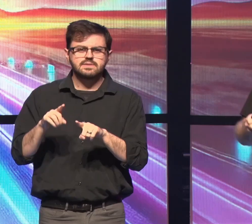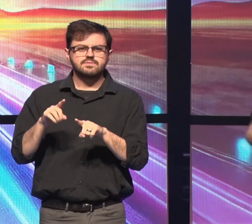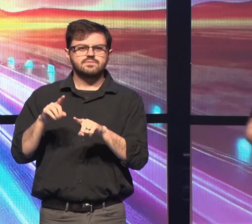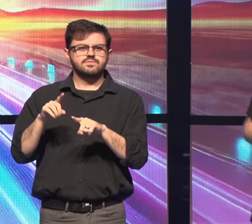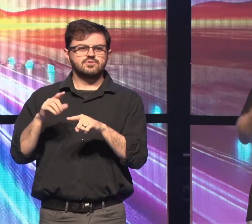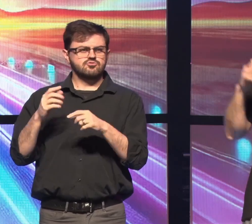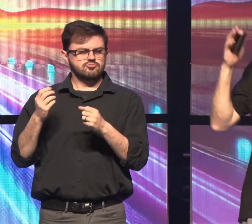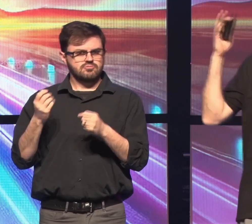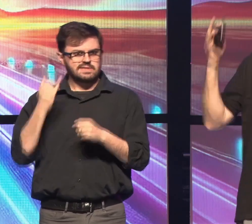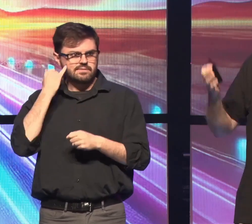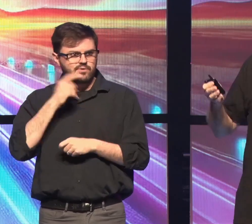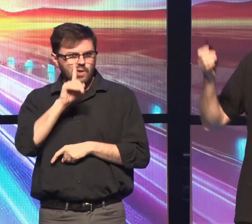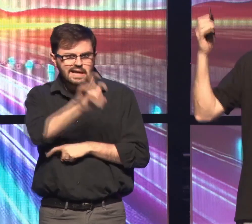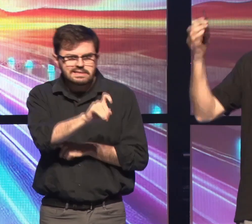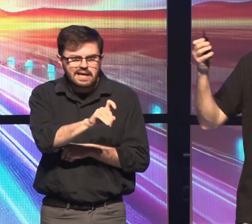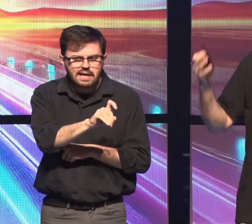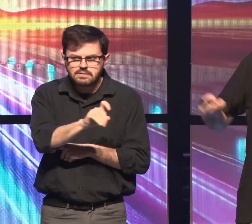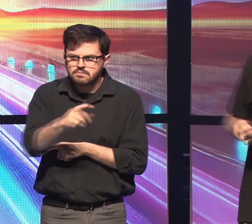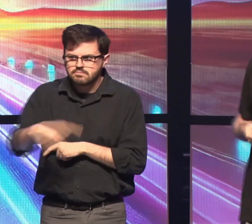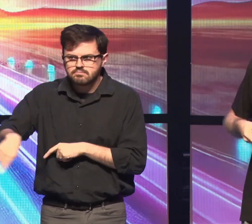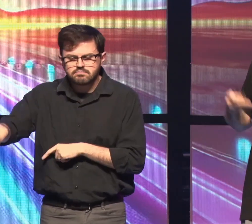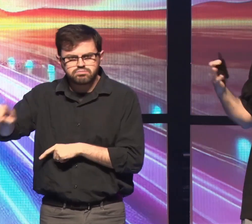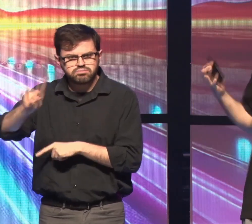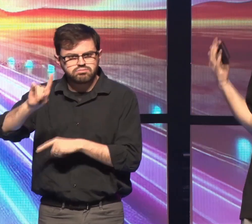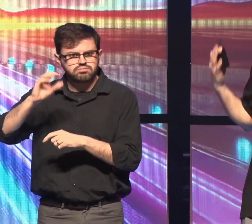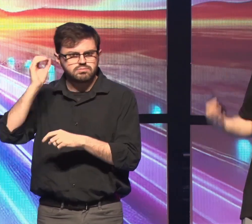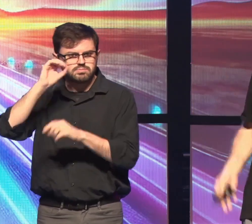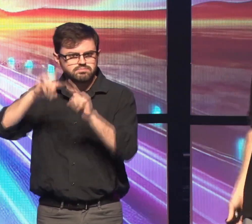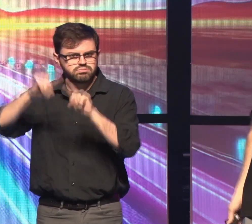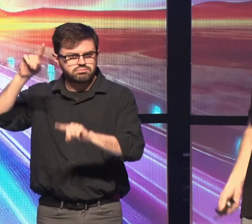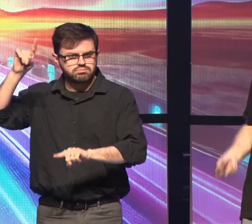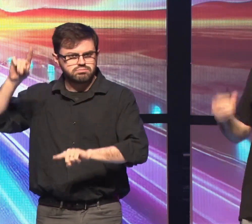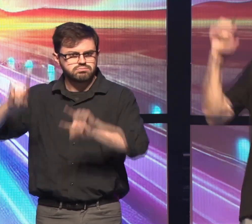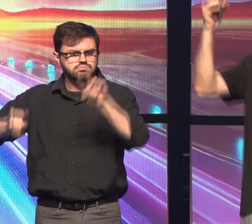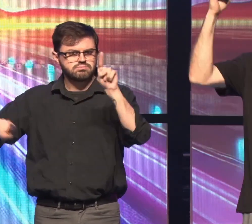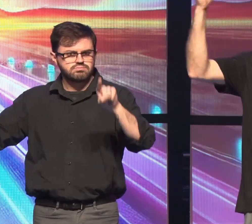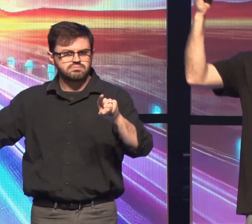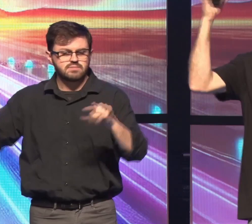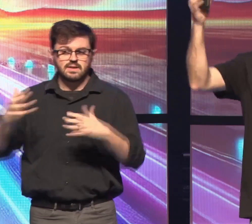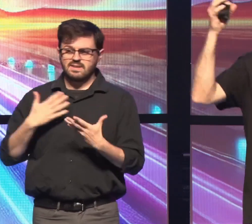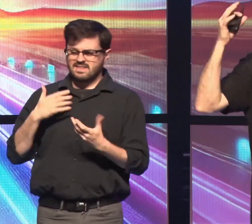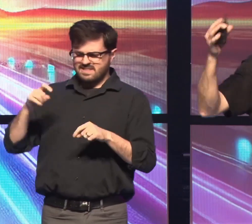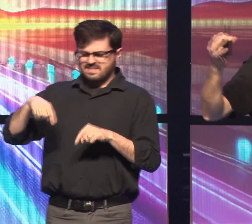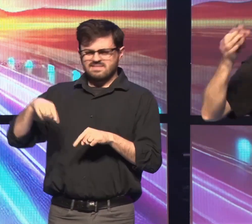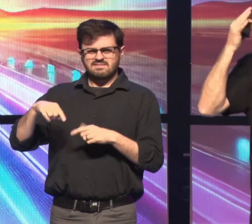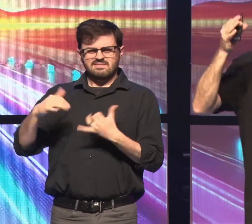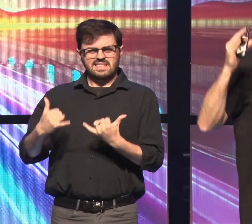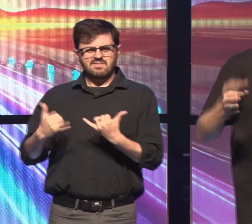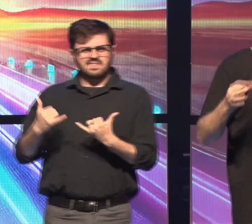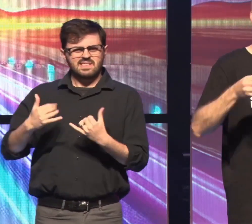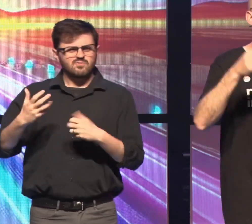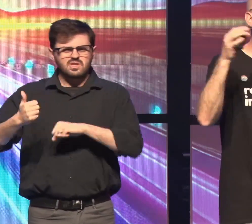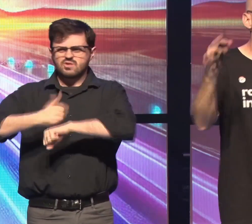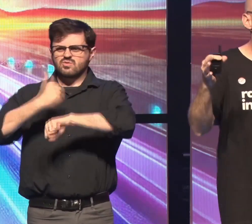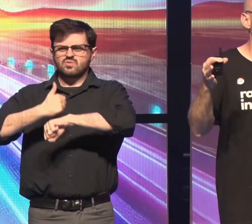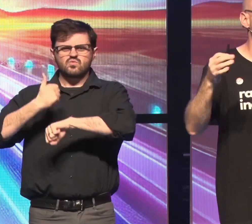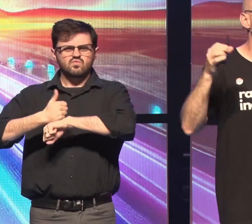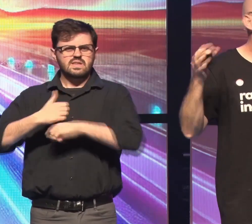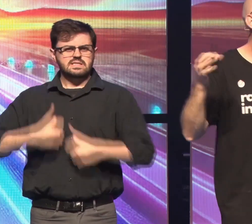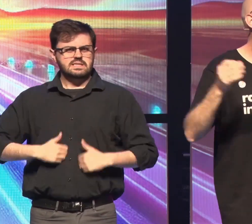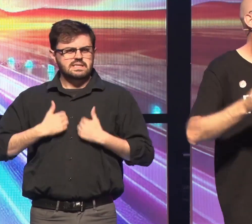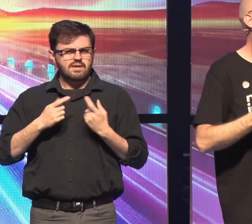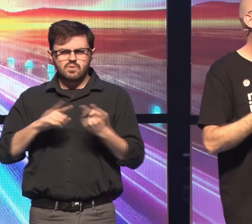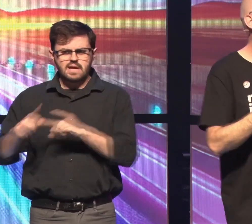55,000 different opinions. What is threatening life as we know it on this planet? These are big existential questions. And here's what I know about these questions